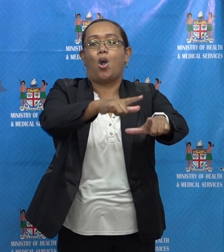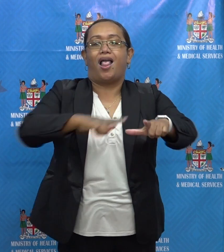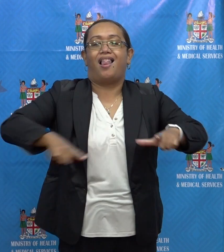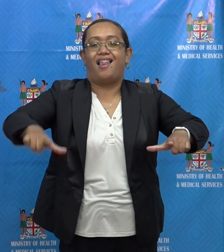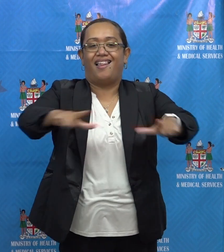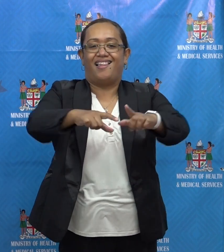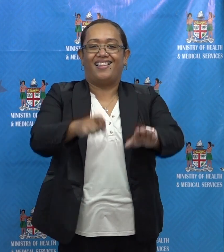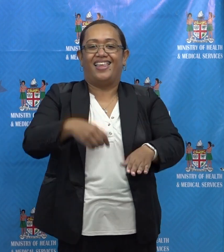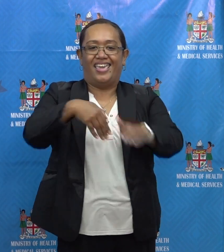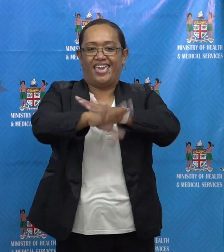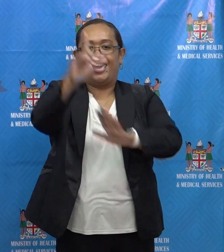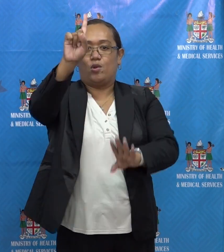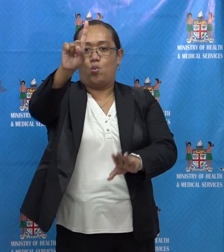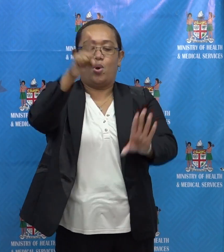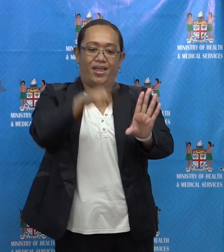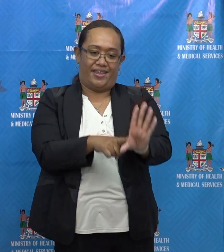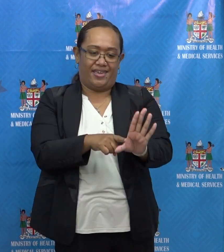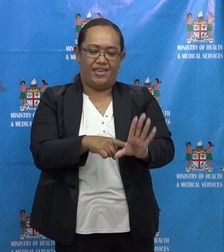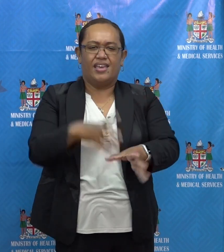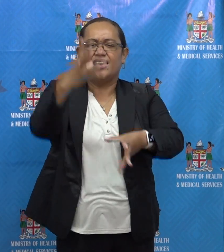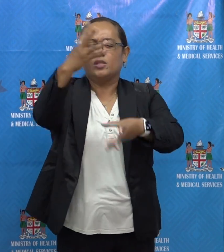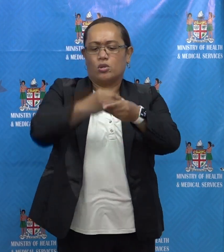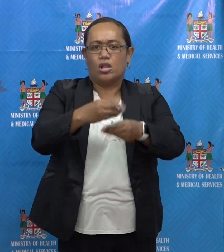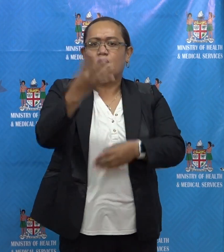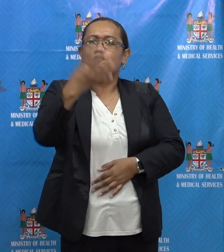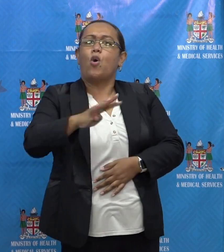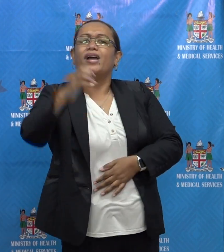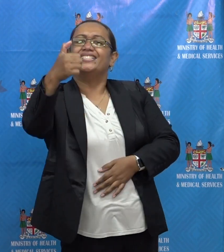over 1 year. A total of